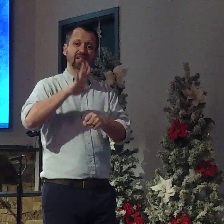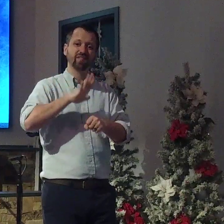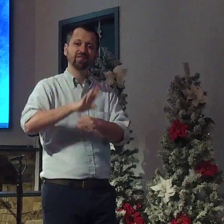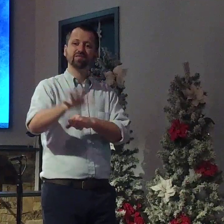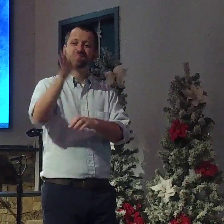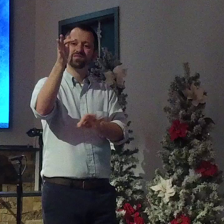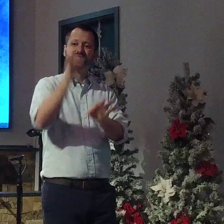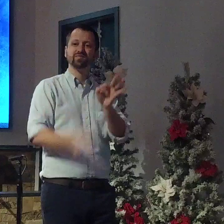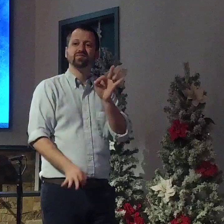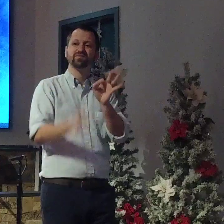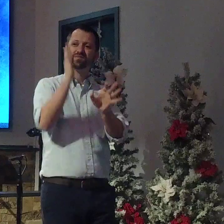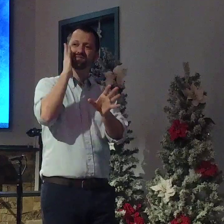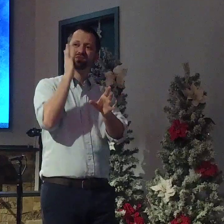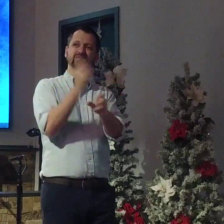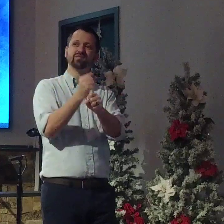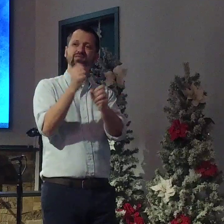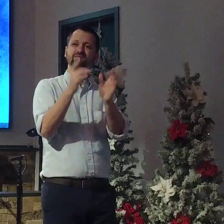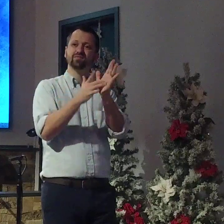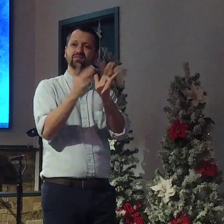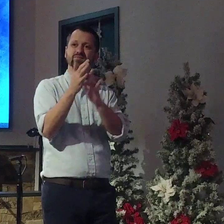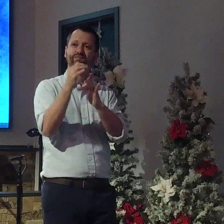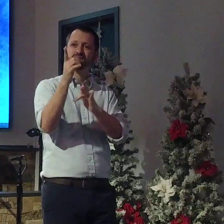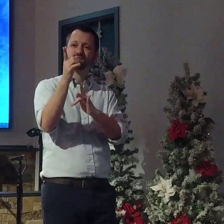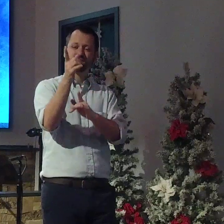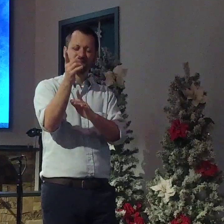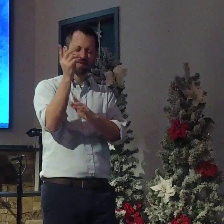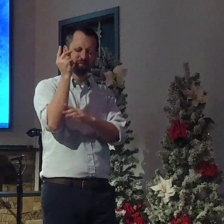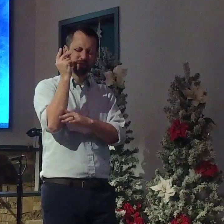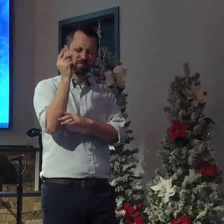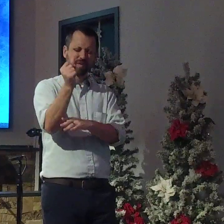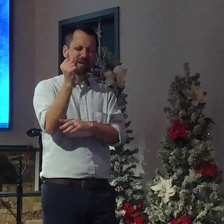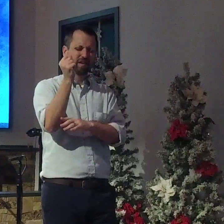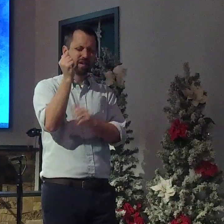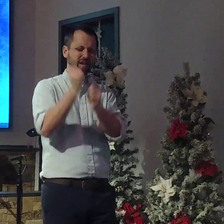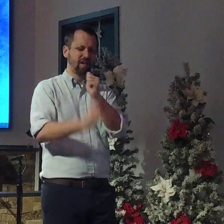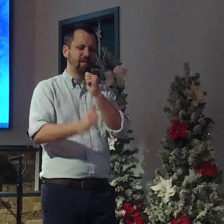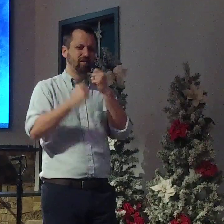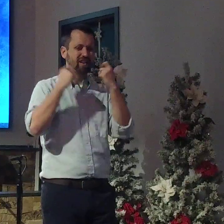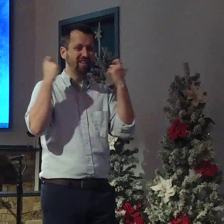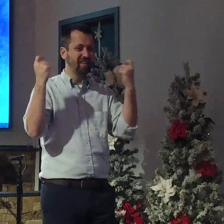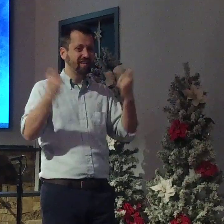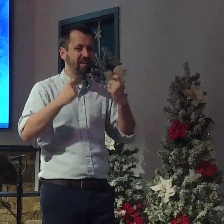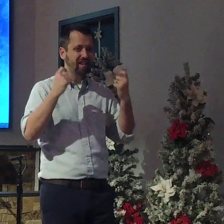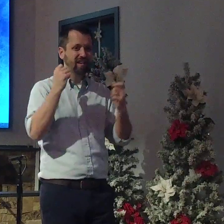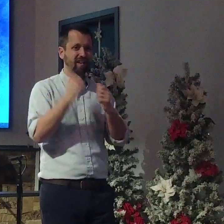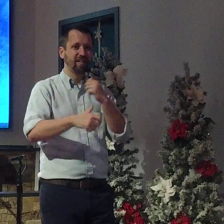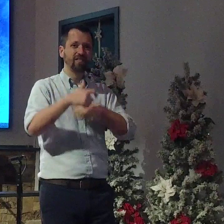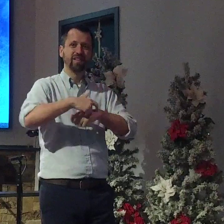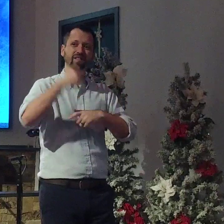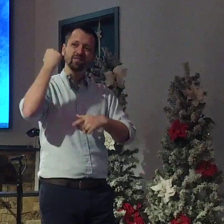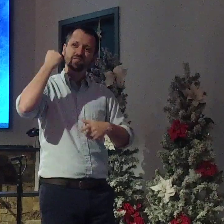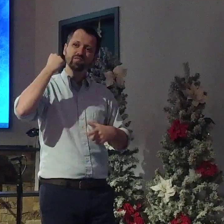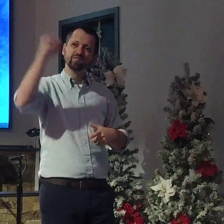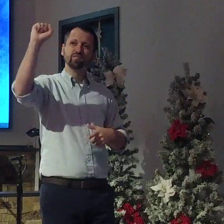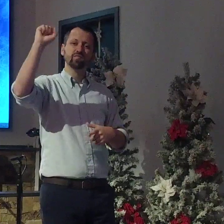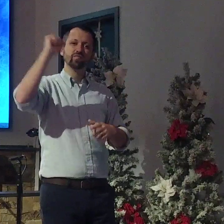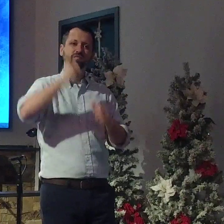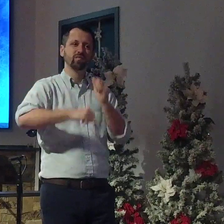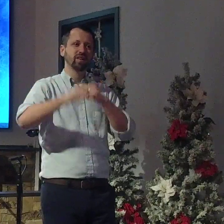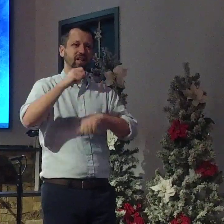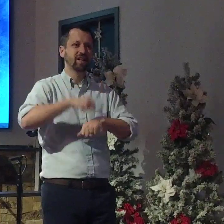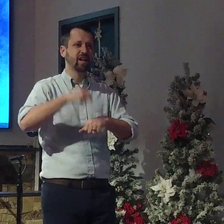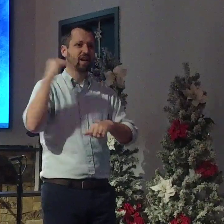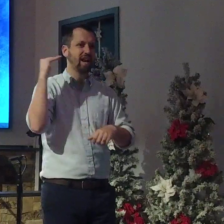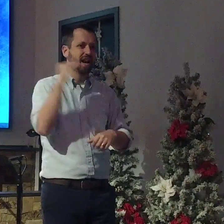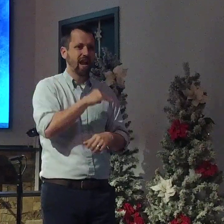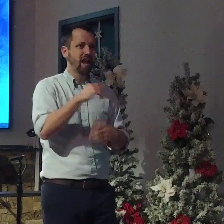Amen. We've been redeemed. We've been forgiven. And what sweet words those are, redeemed